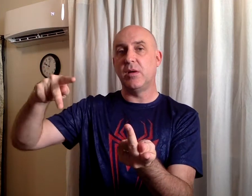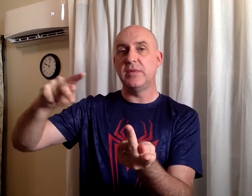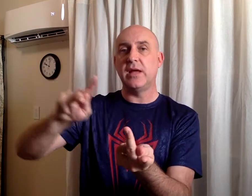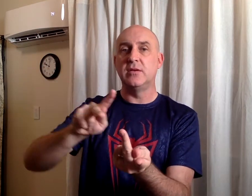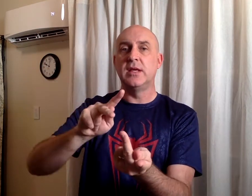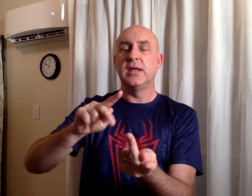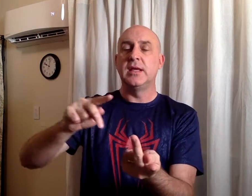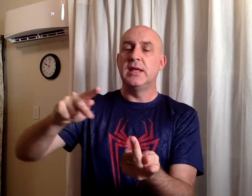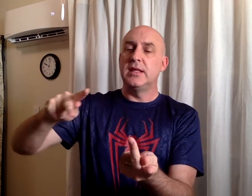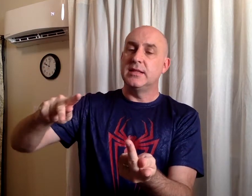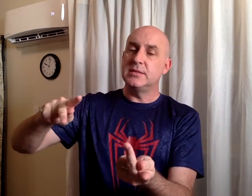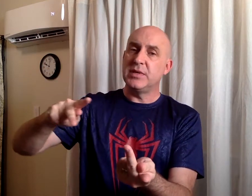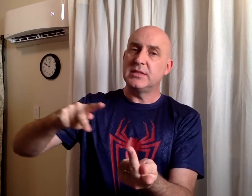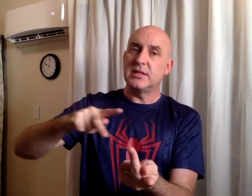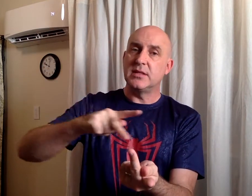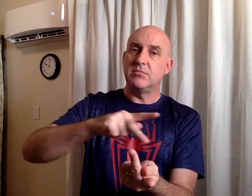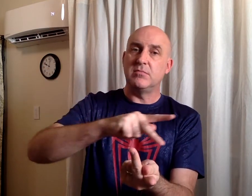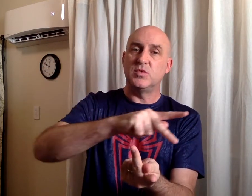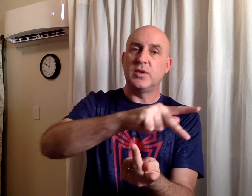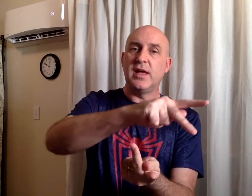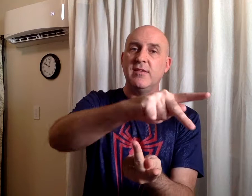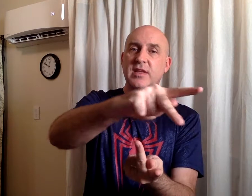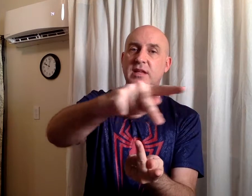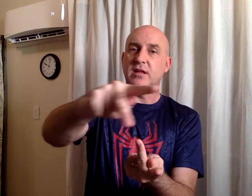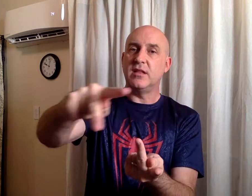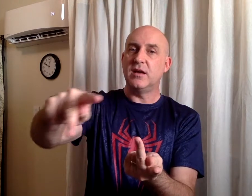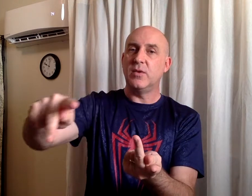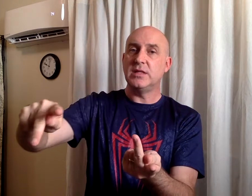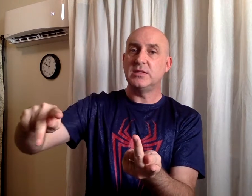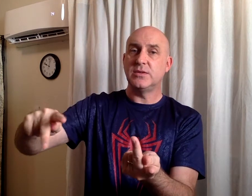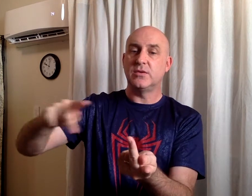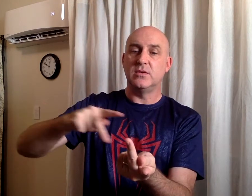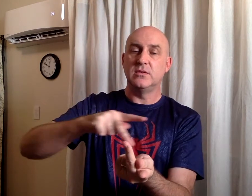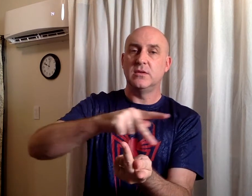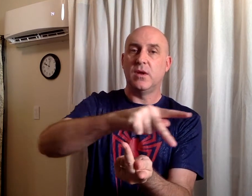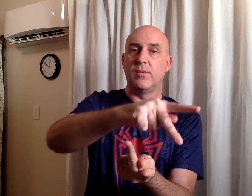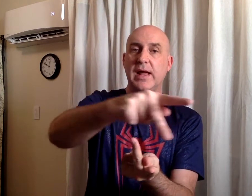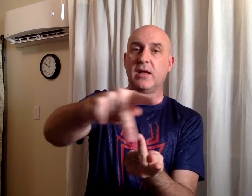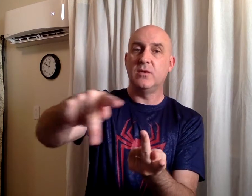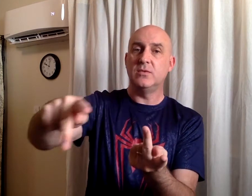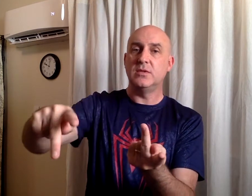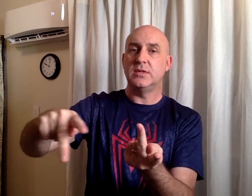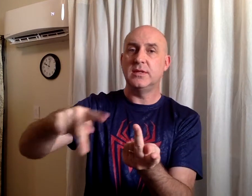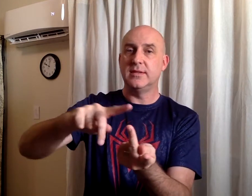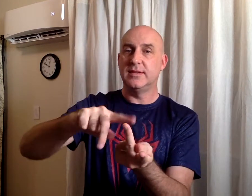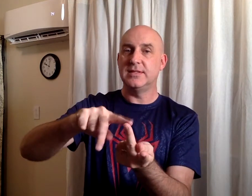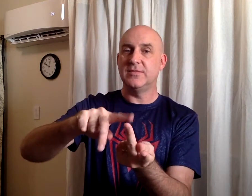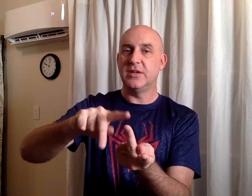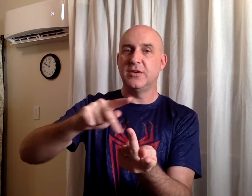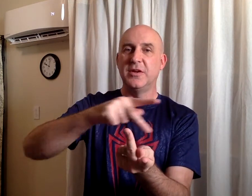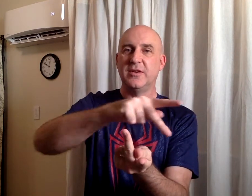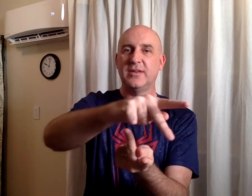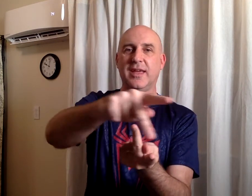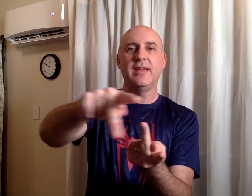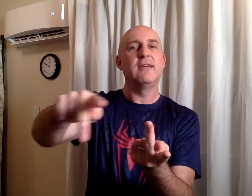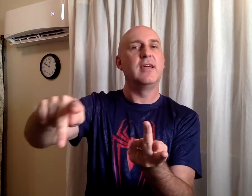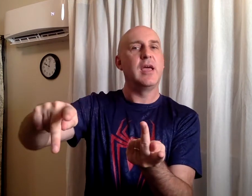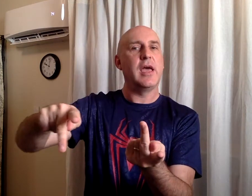down. This P is going to drive in a clockwise circle around this finger, okay? And